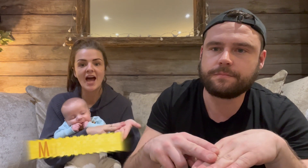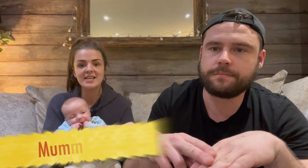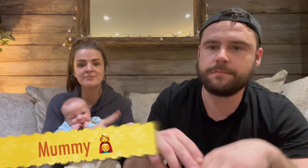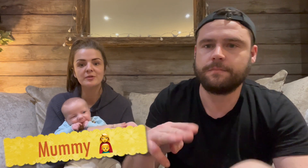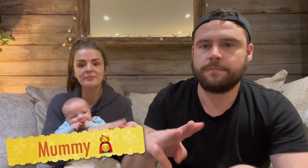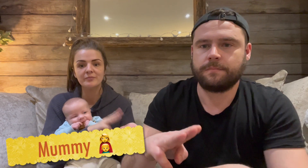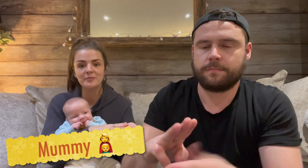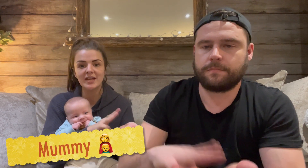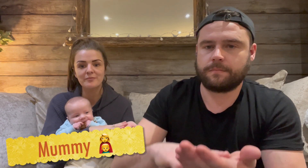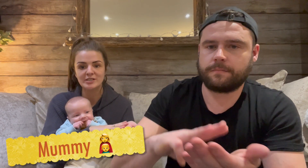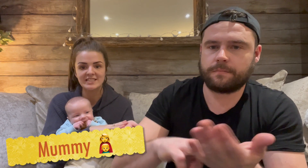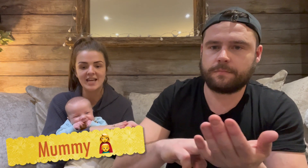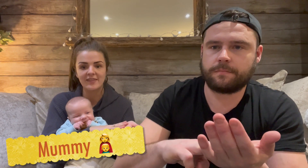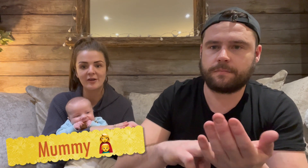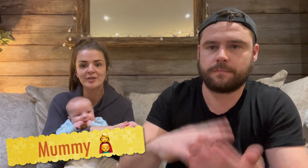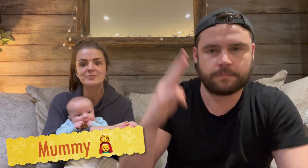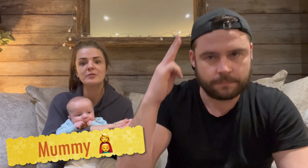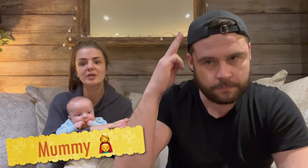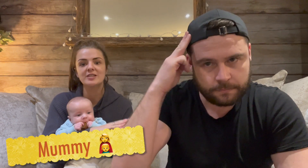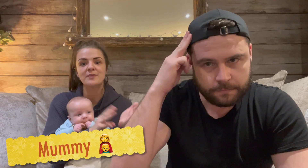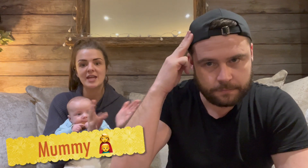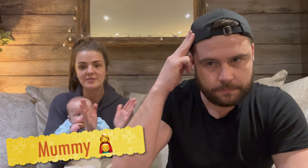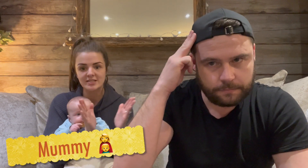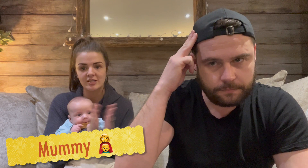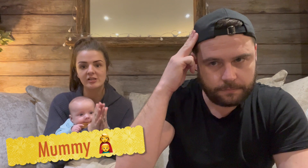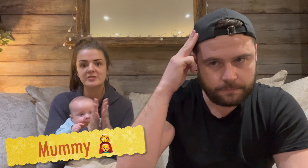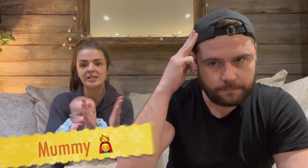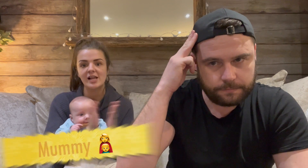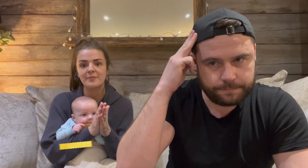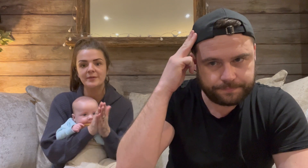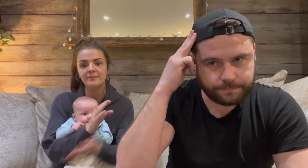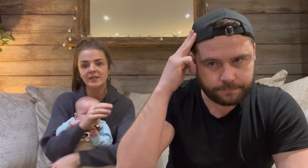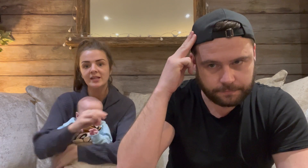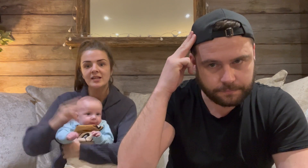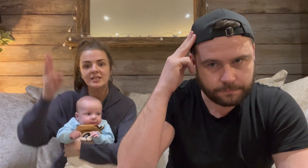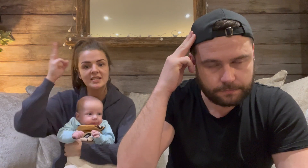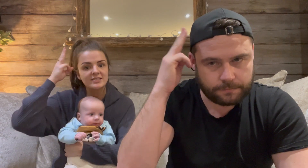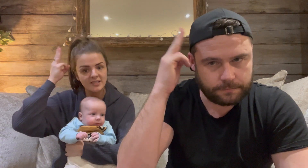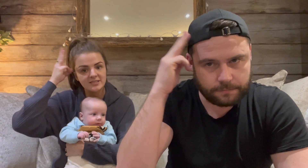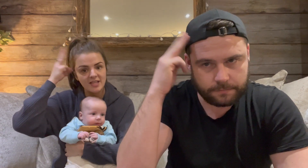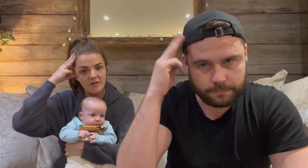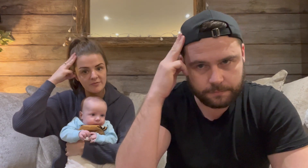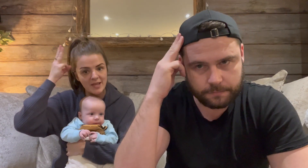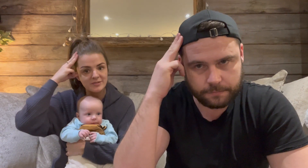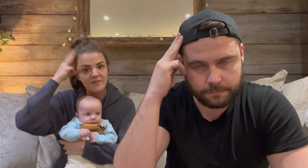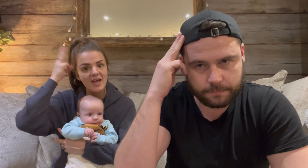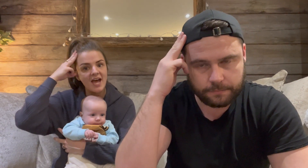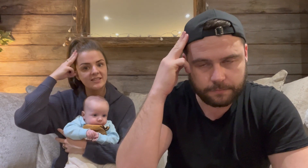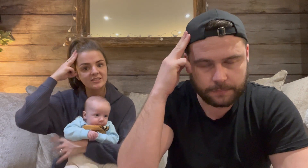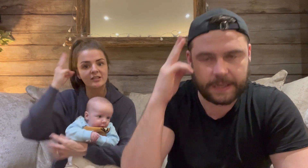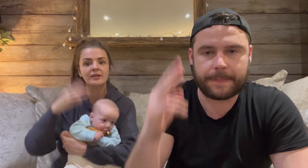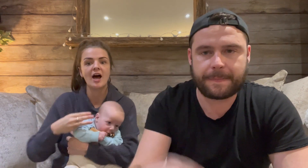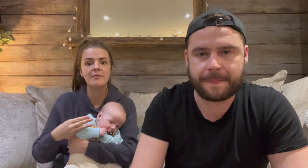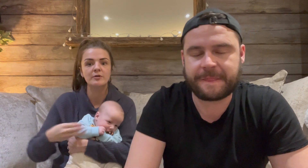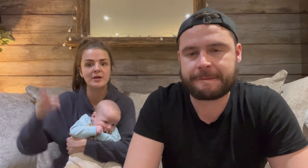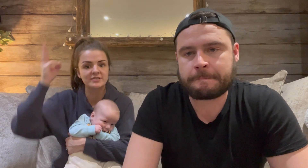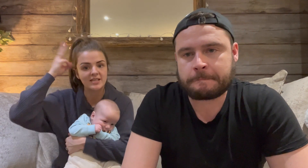is mummy in British Sign Language, but because babies, it's so close to clapping, they said to start with babies on the head, so that Albert will be able to say